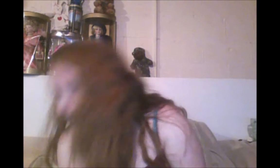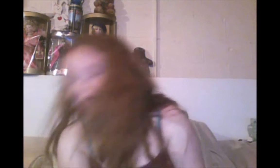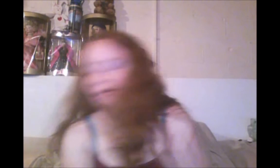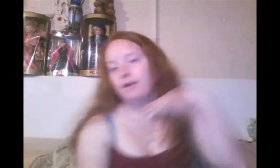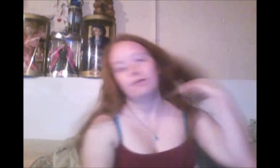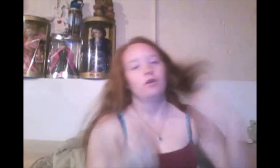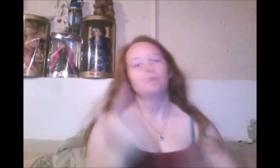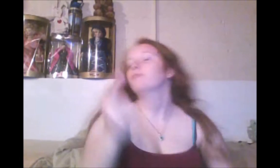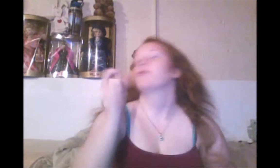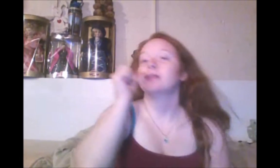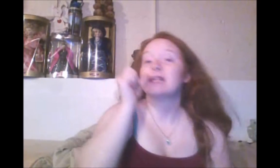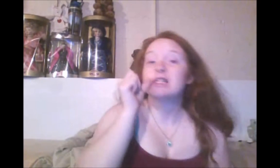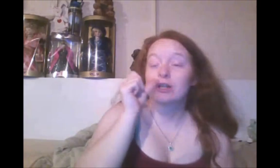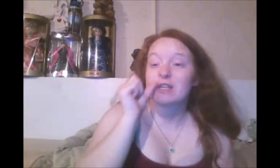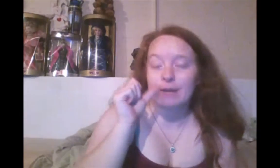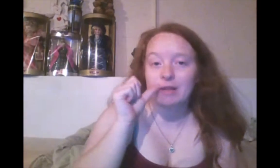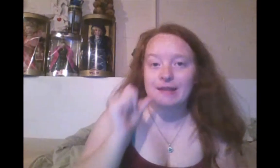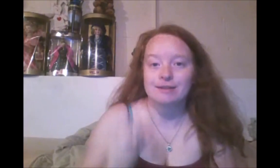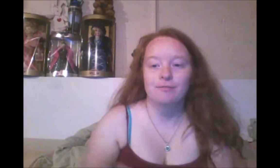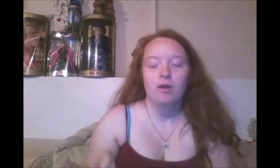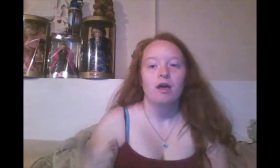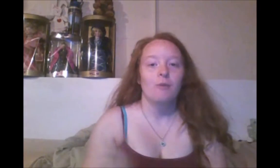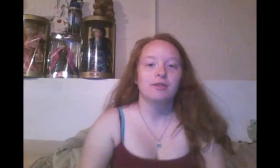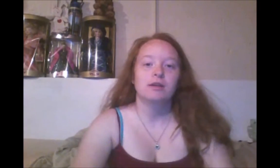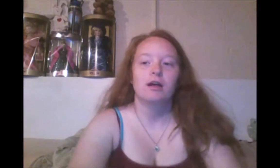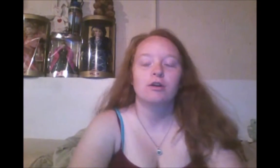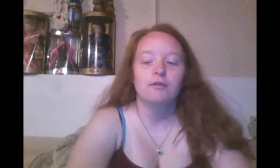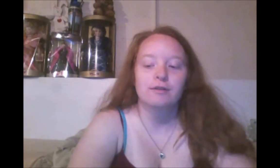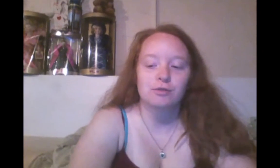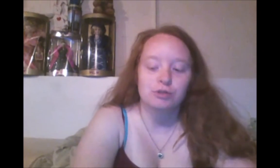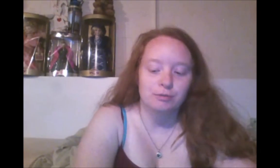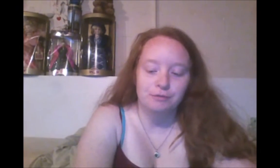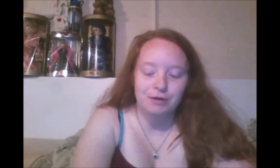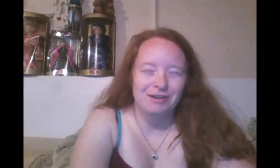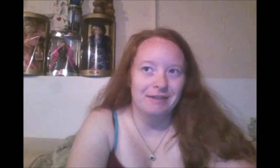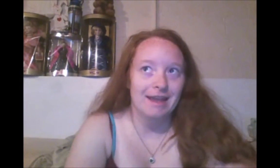Okay, so for lizard, this is going to be lizard. And with, I don't know if I told you before, I don't think I